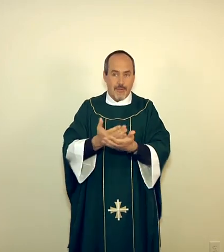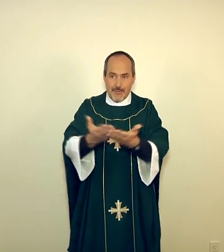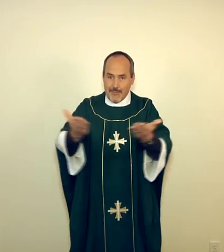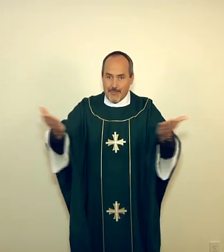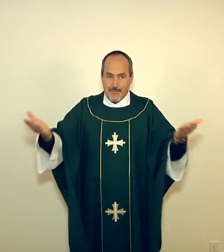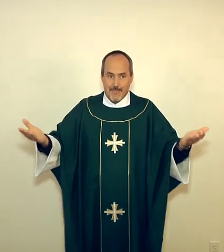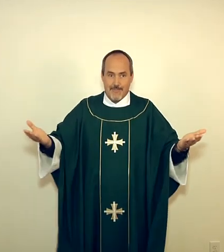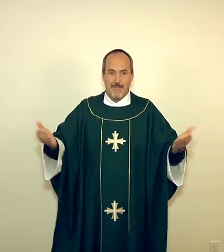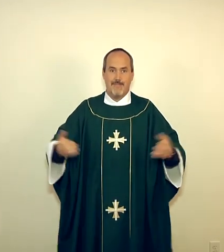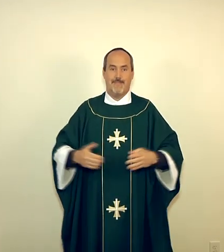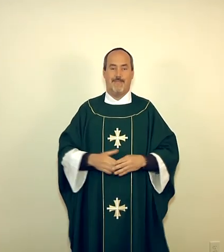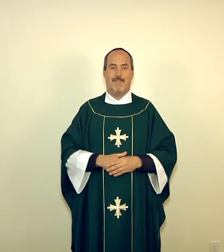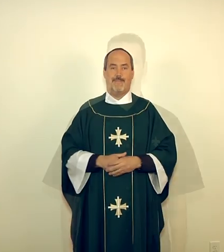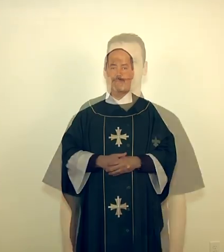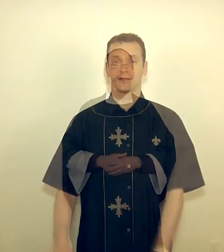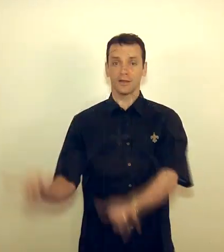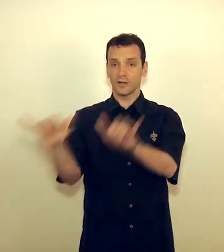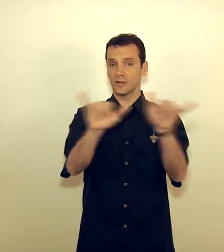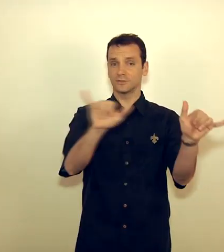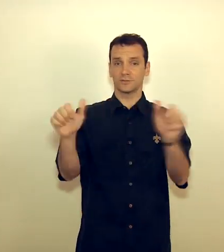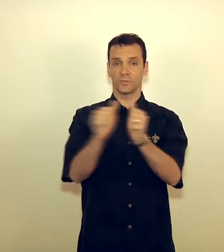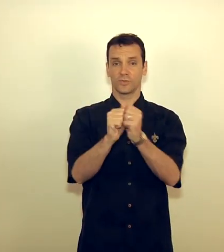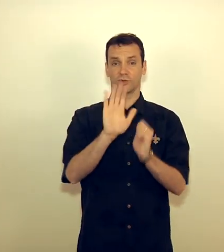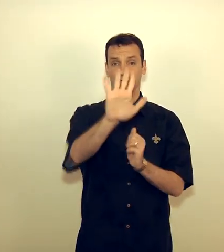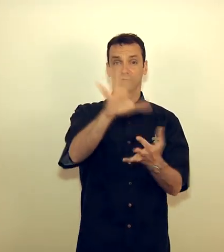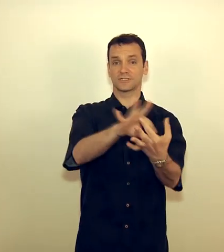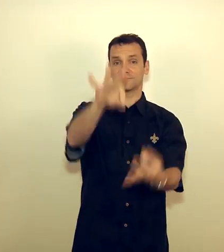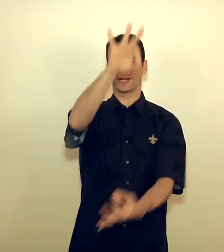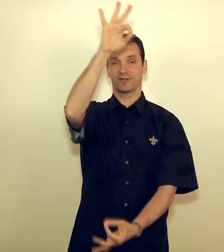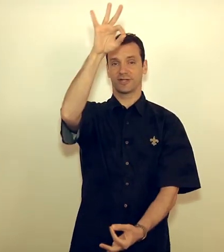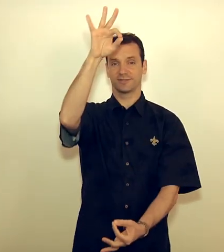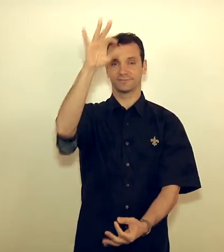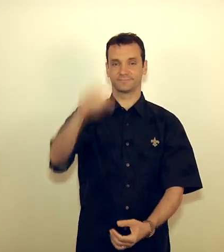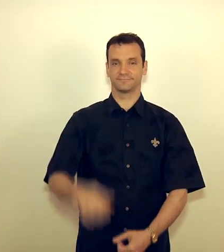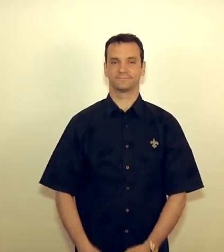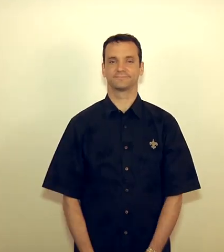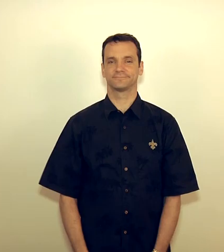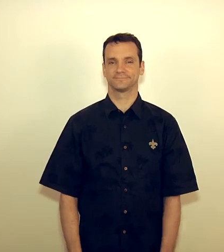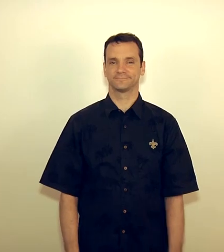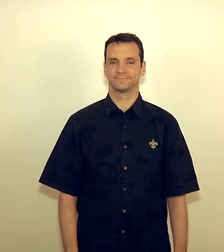The Lord be with you. And also with your spirit.